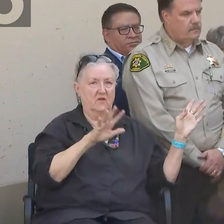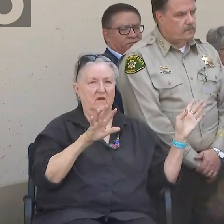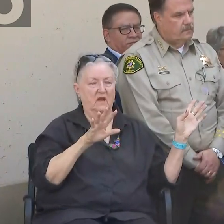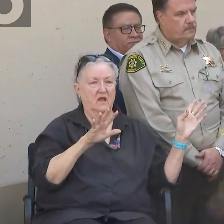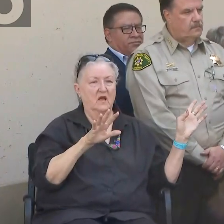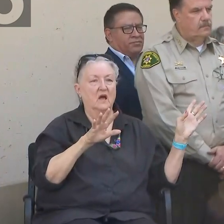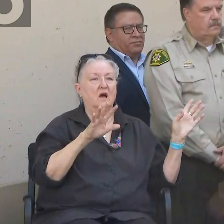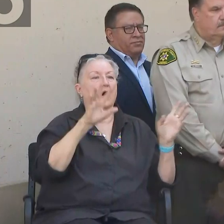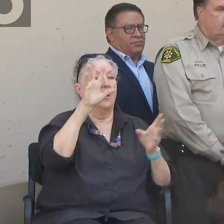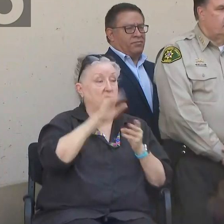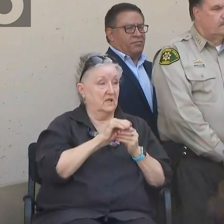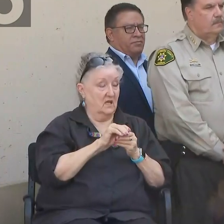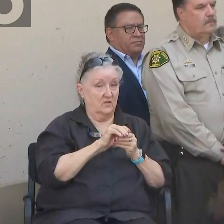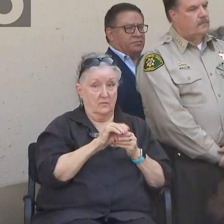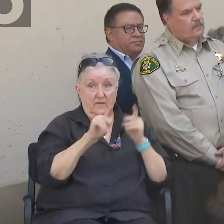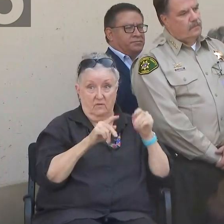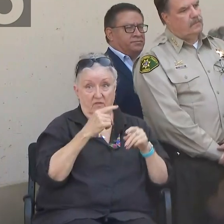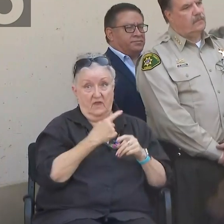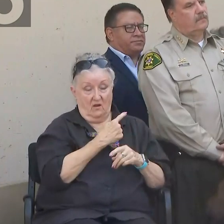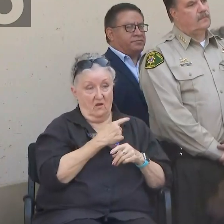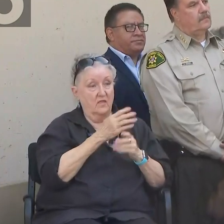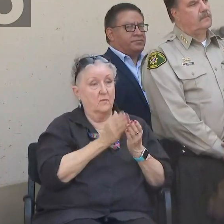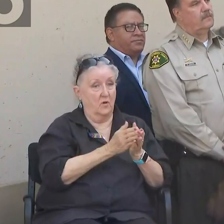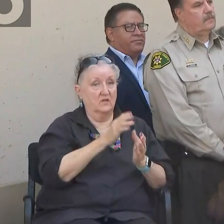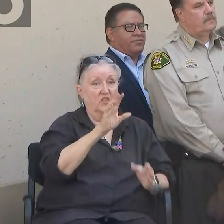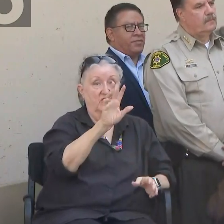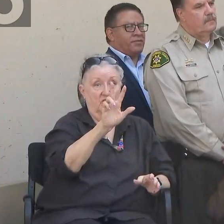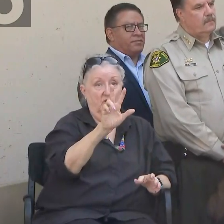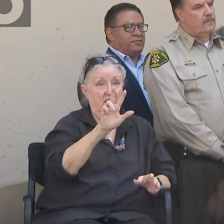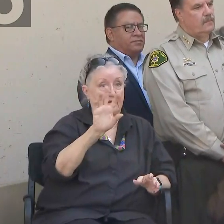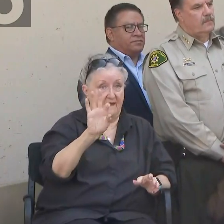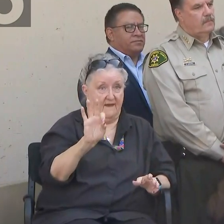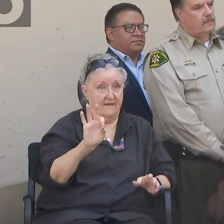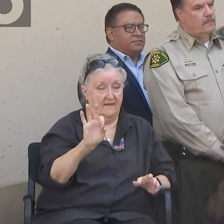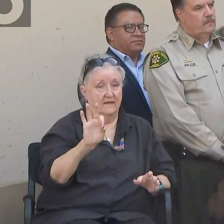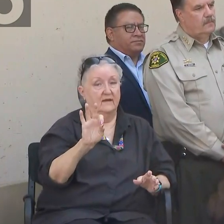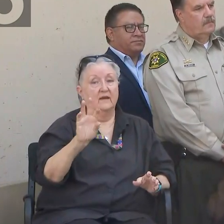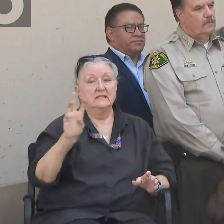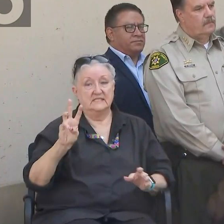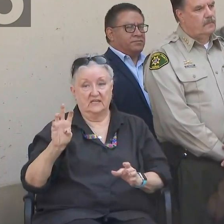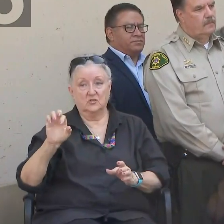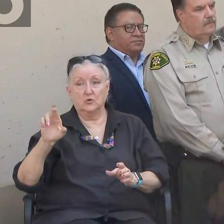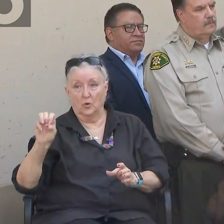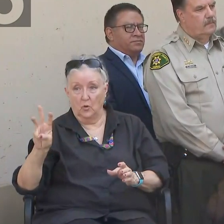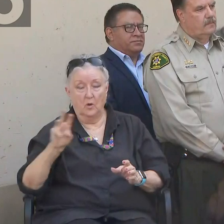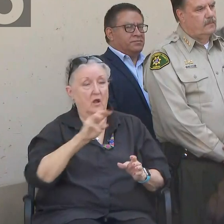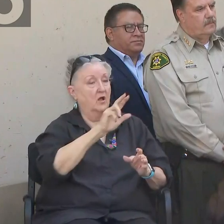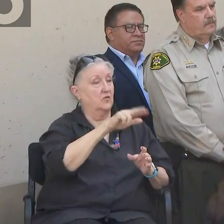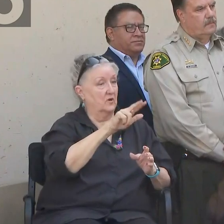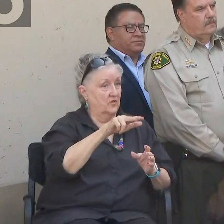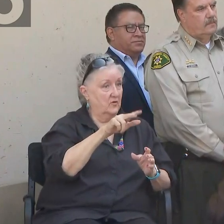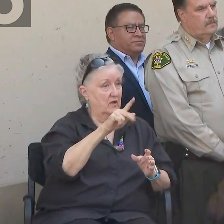total of 39 people on board, 6 of which were crew, and 33 were passengers.